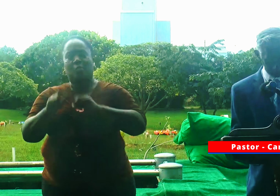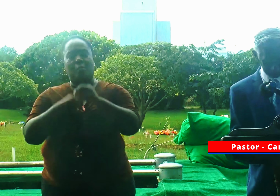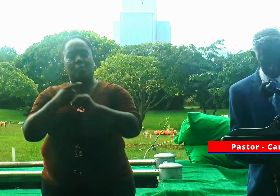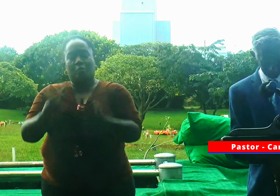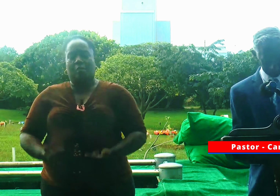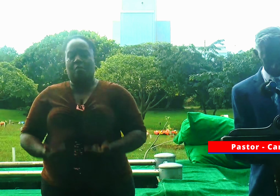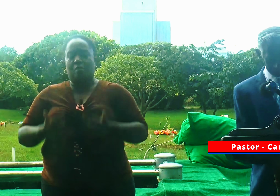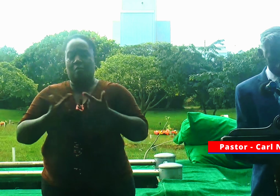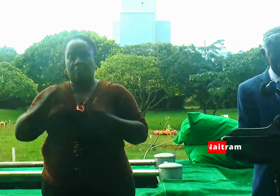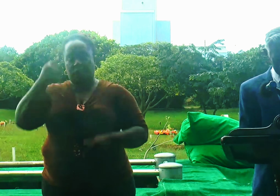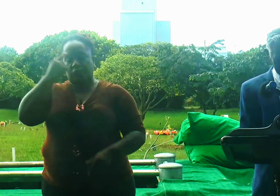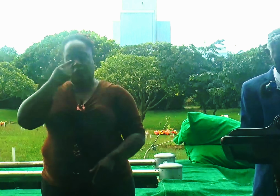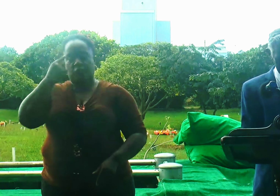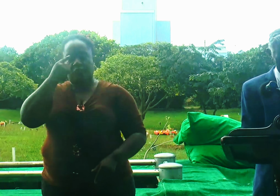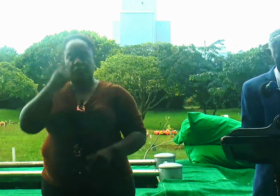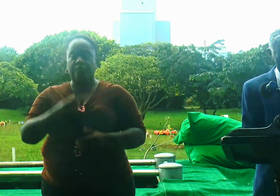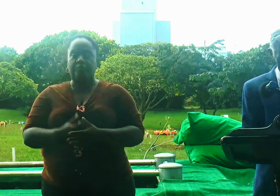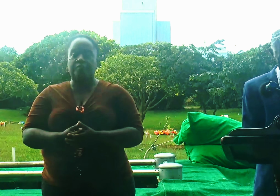Joseph.